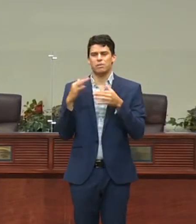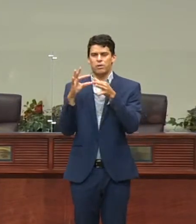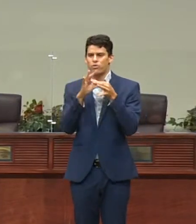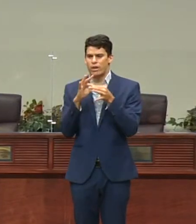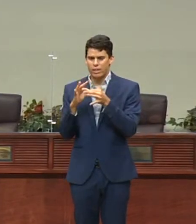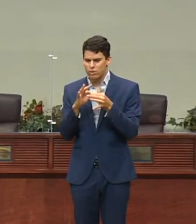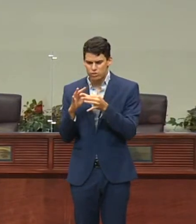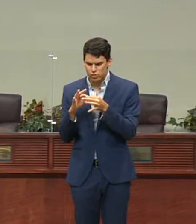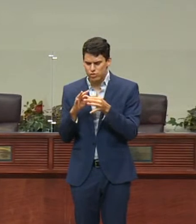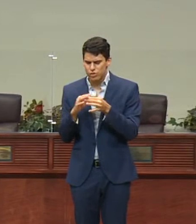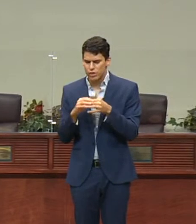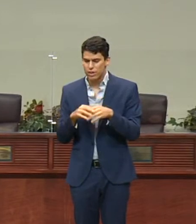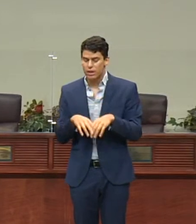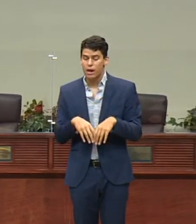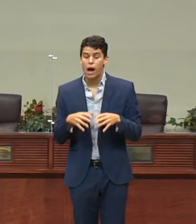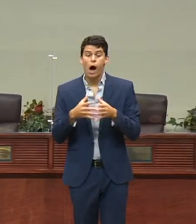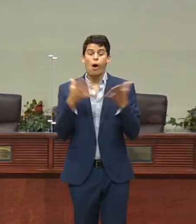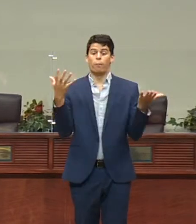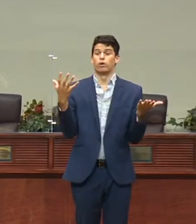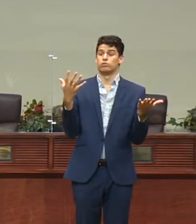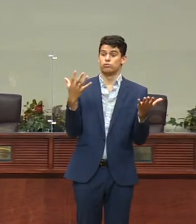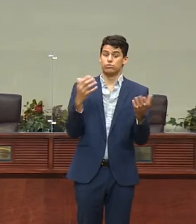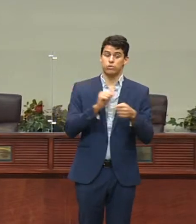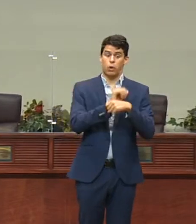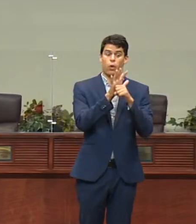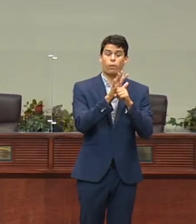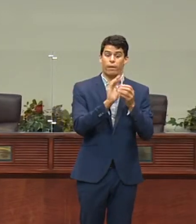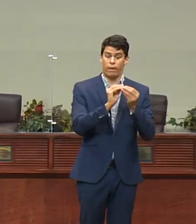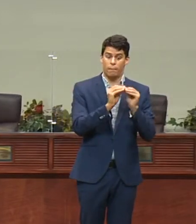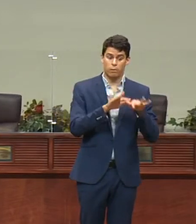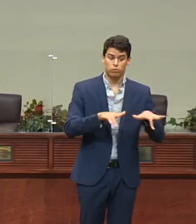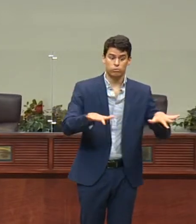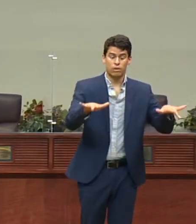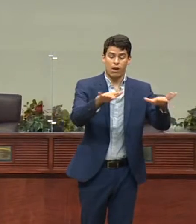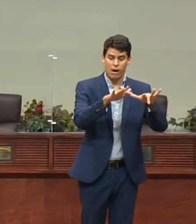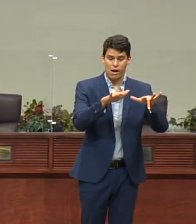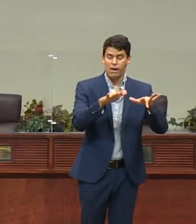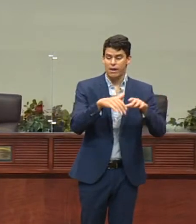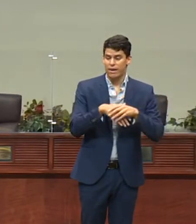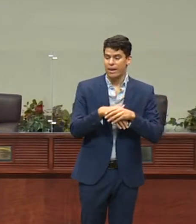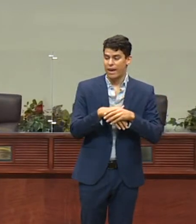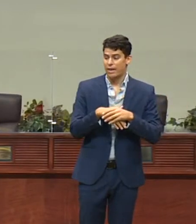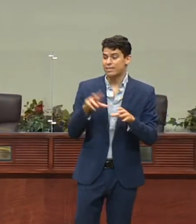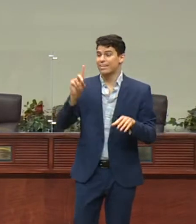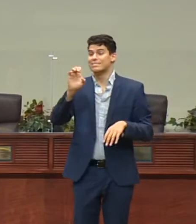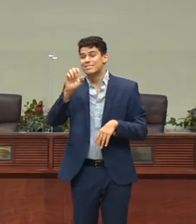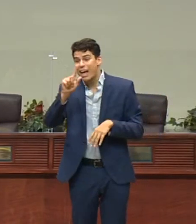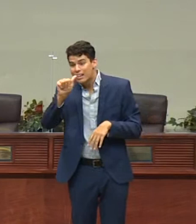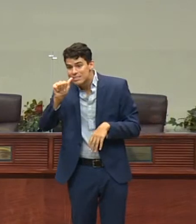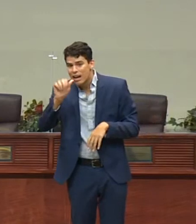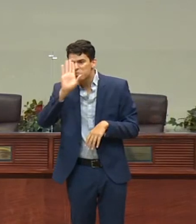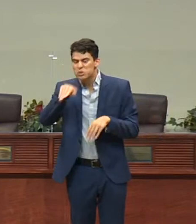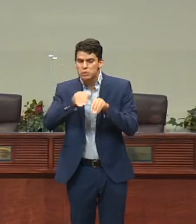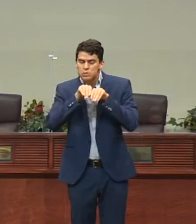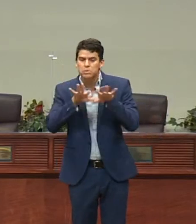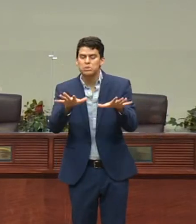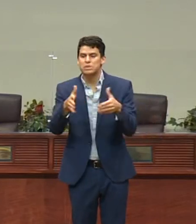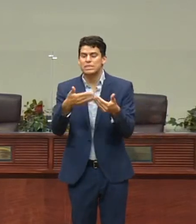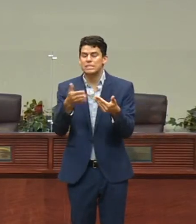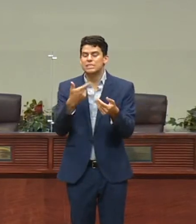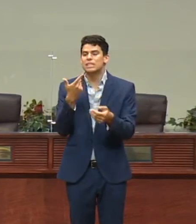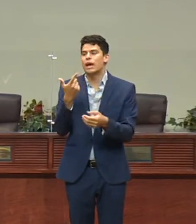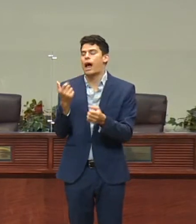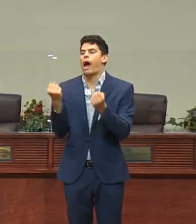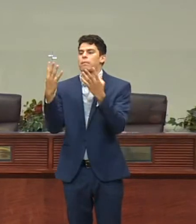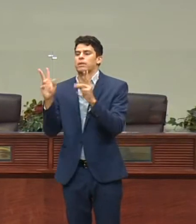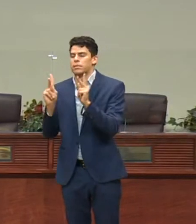the amount of virus in the community and the infection rate of the Delta variant and the number of people that are getting. As